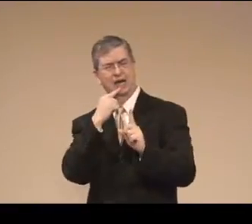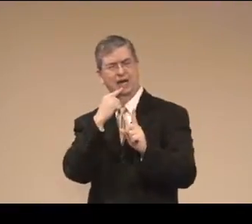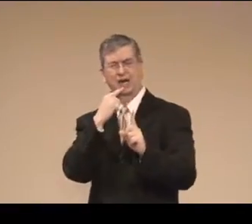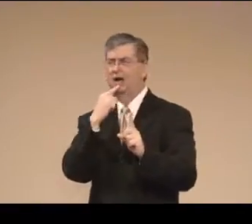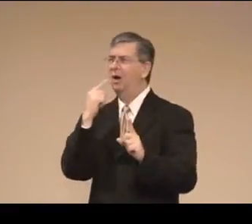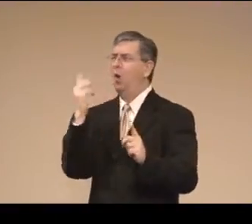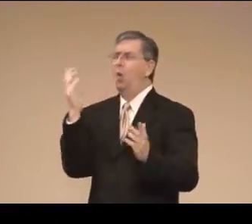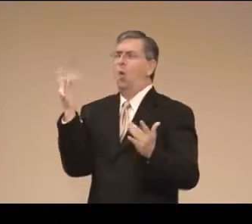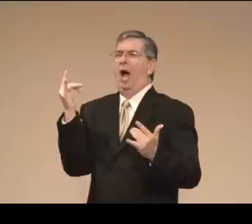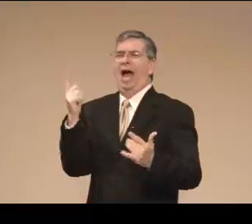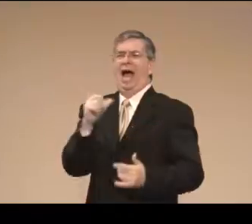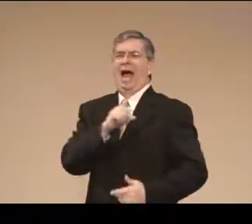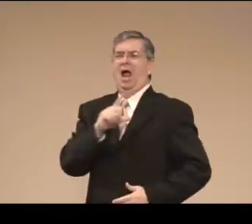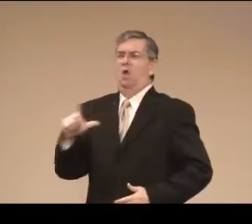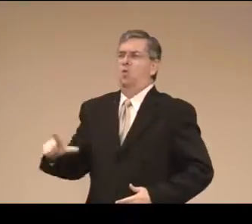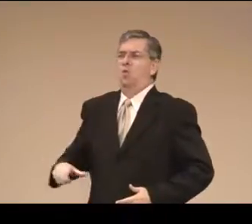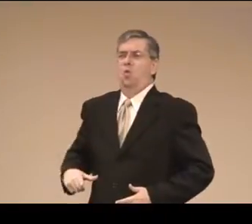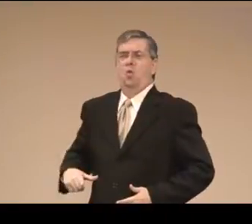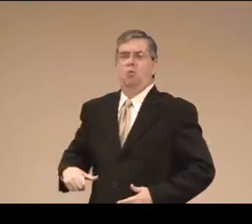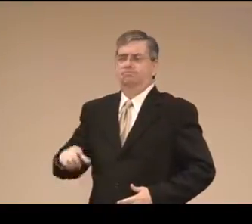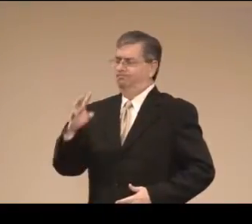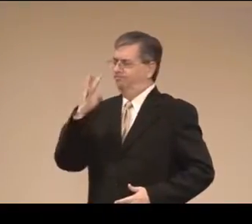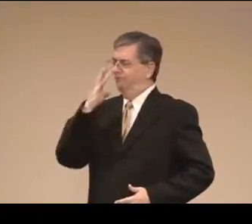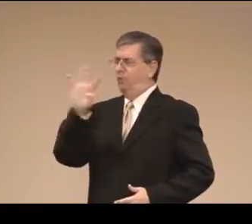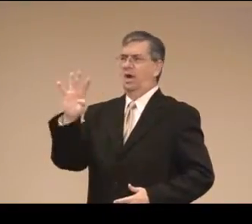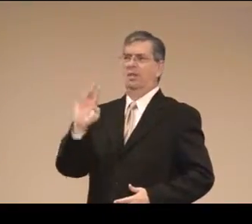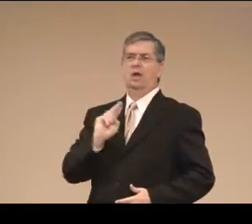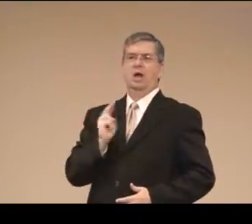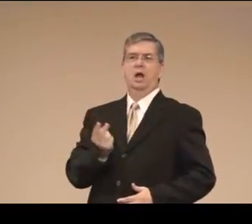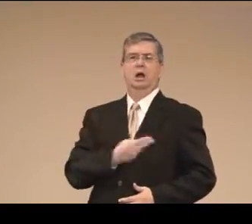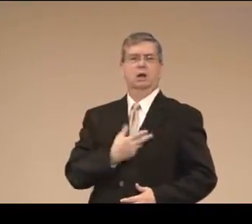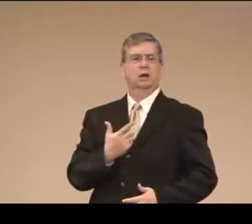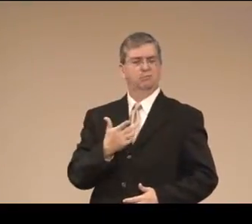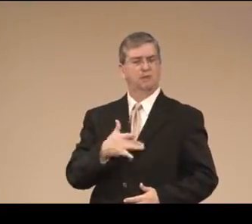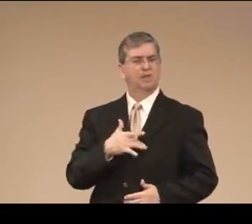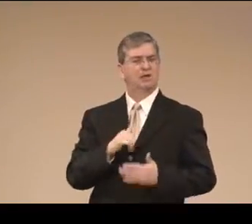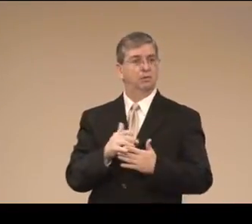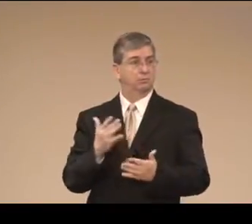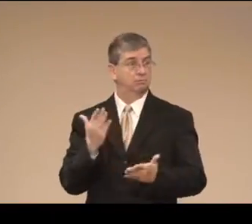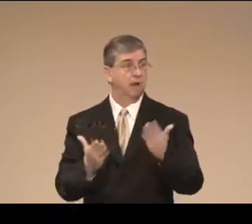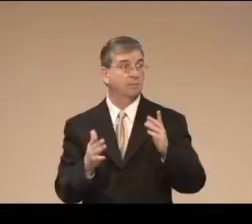But look here, it says, why, Lord, have you forsaken